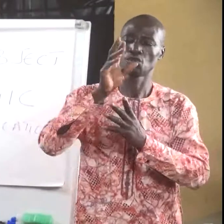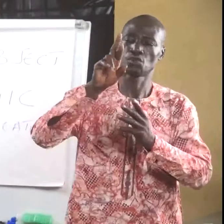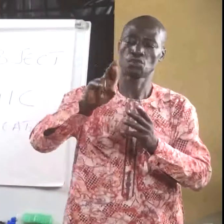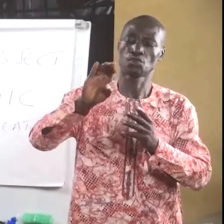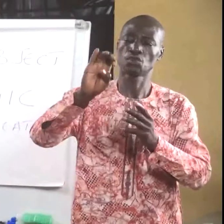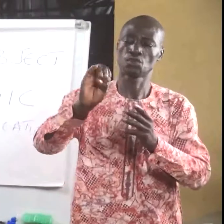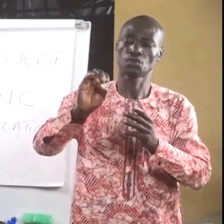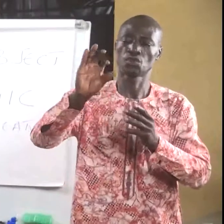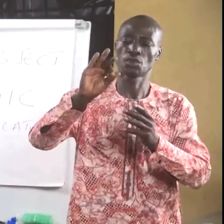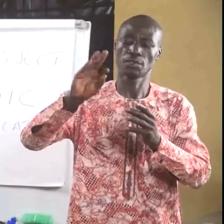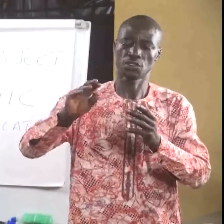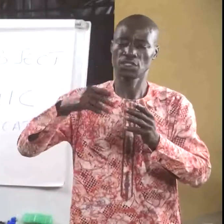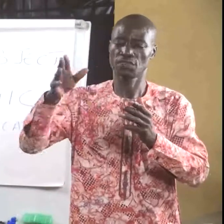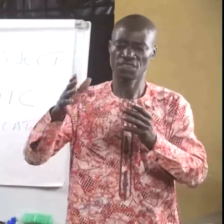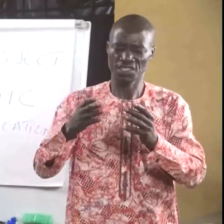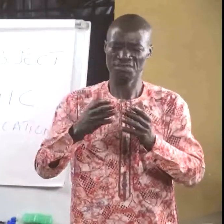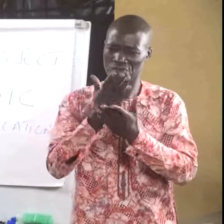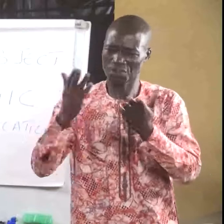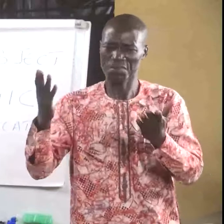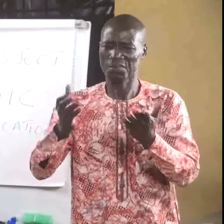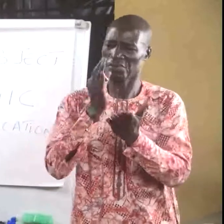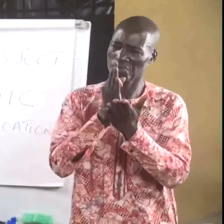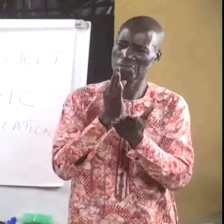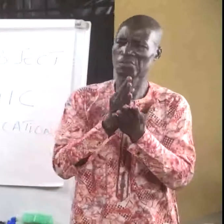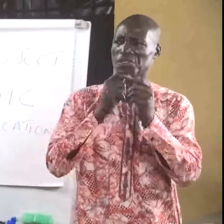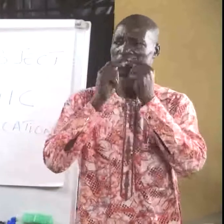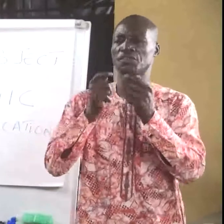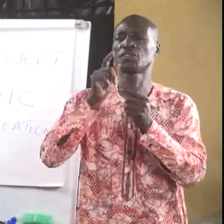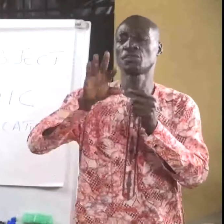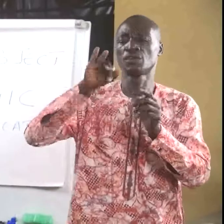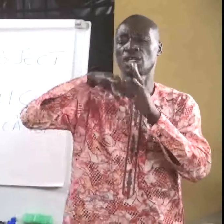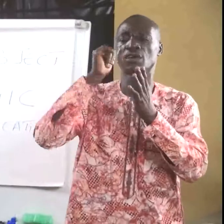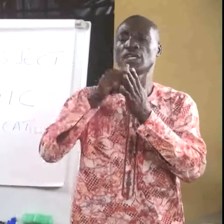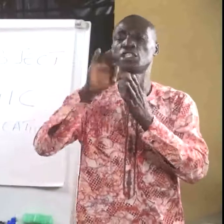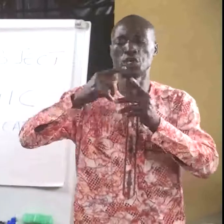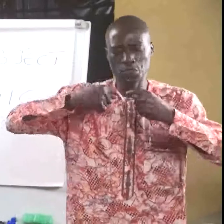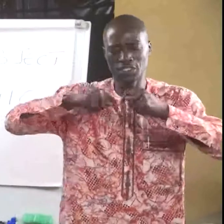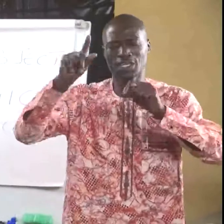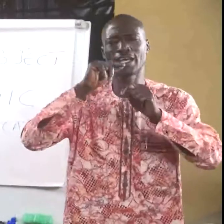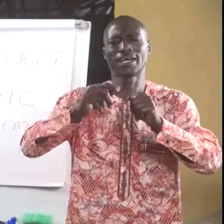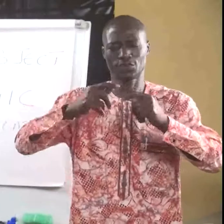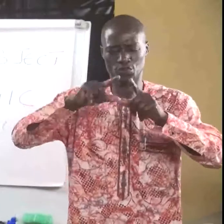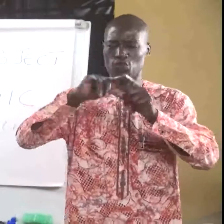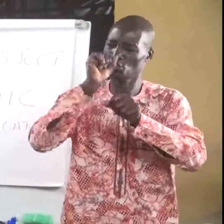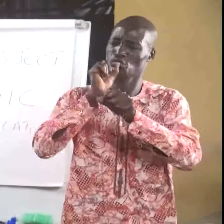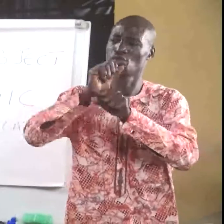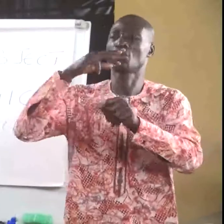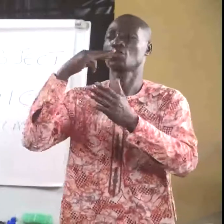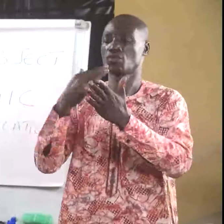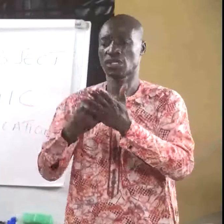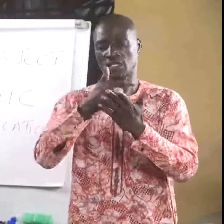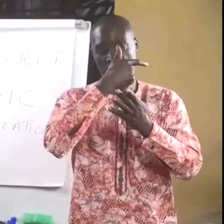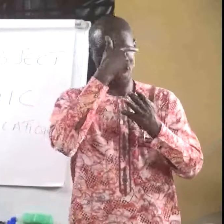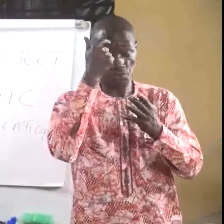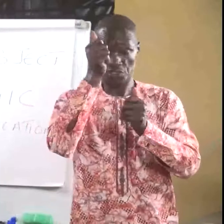recommendation, through giving them financial incentive, you will find out that they will give in their best, because every human